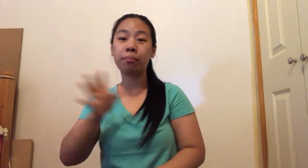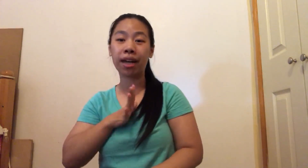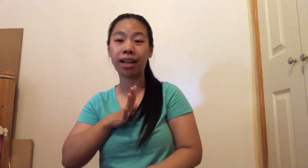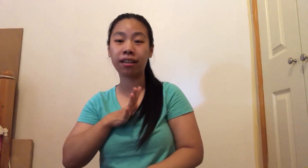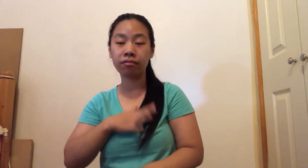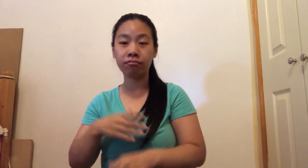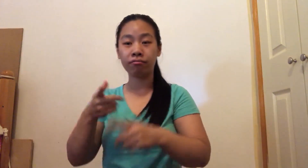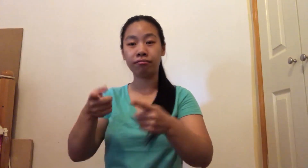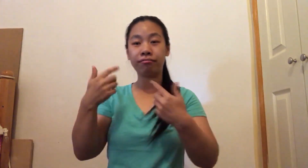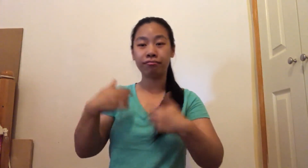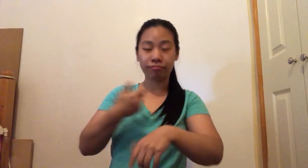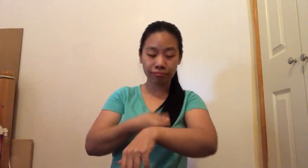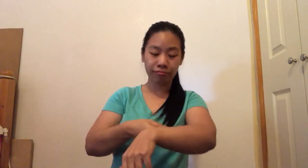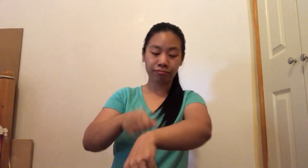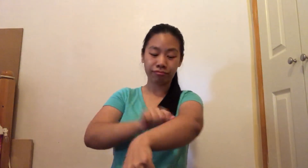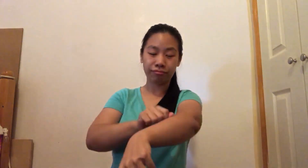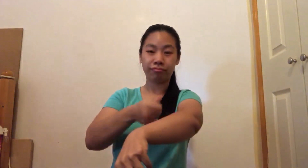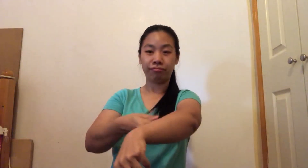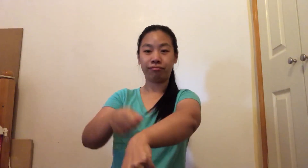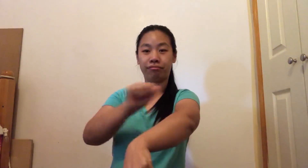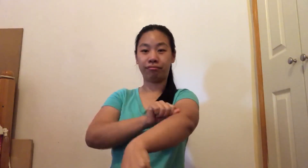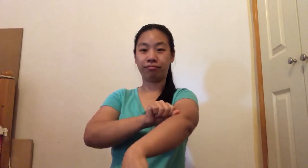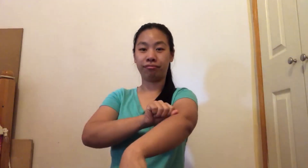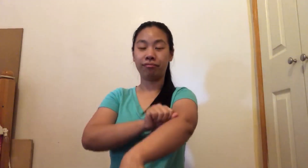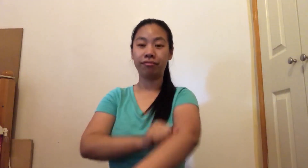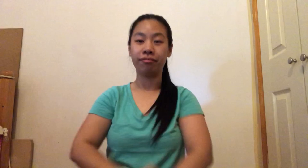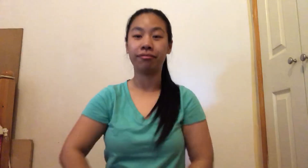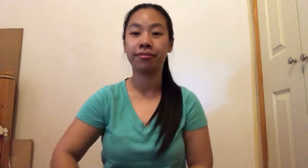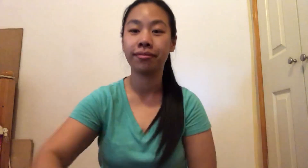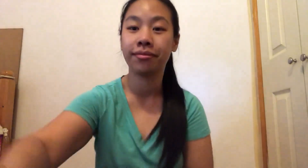The woman rolled up her sleeves while talking with another woman.